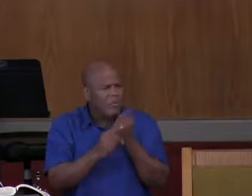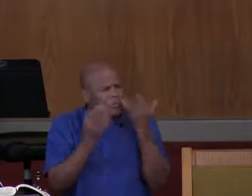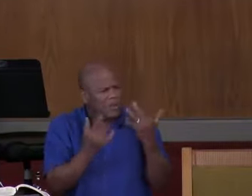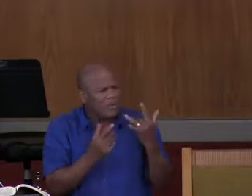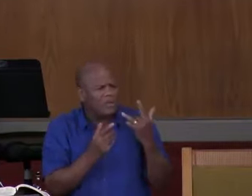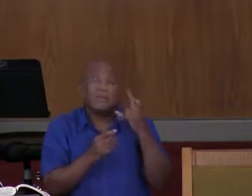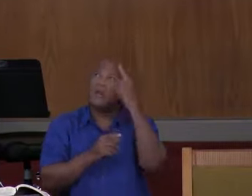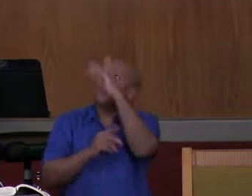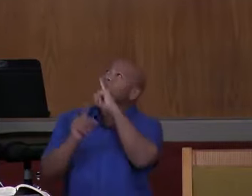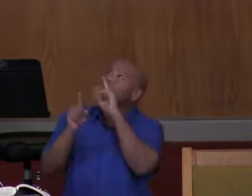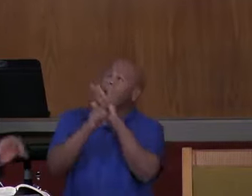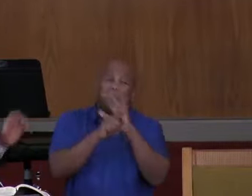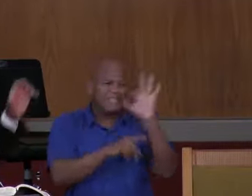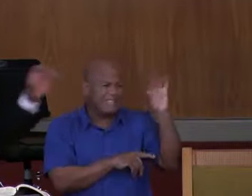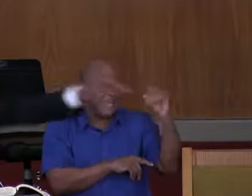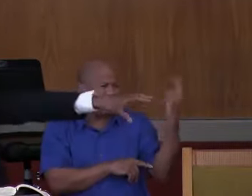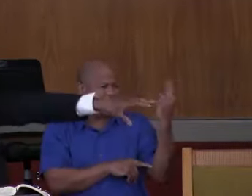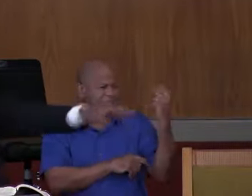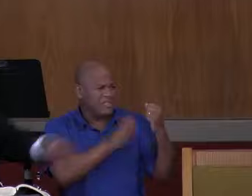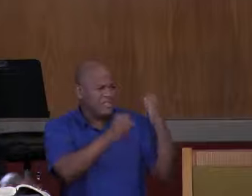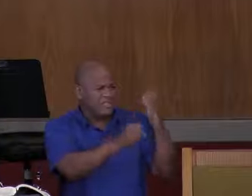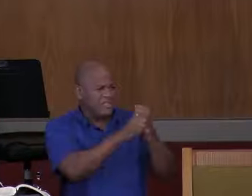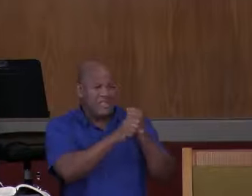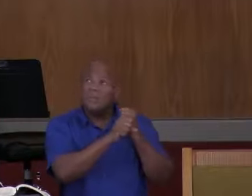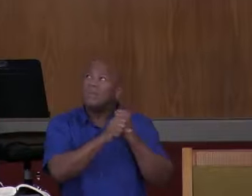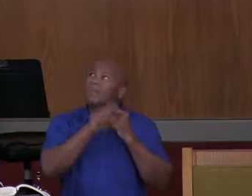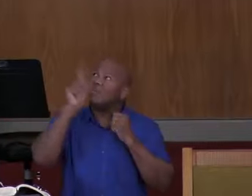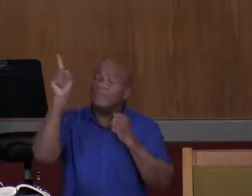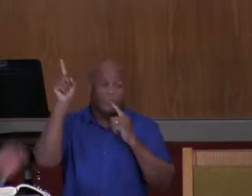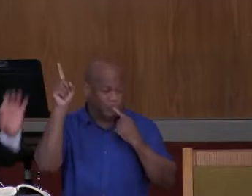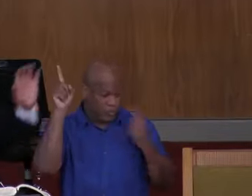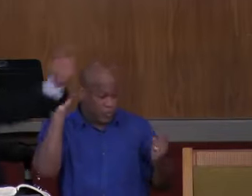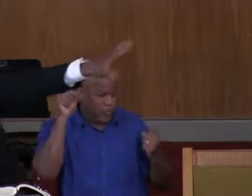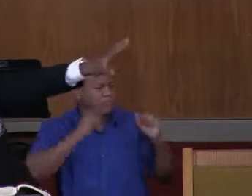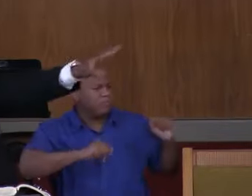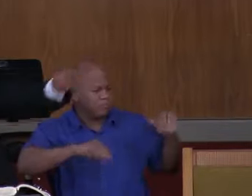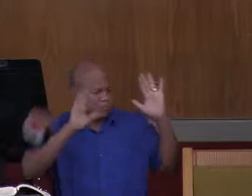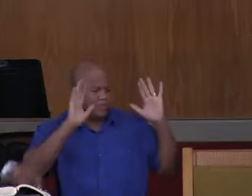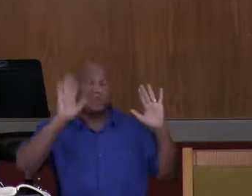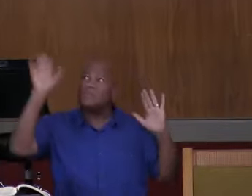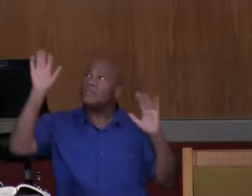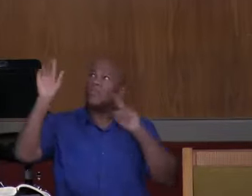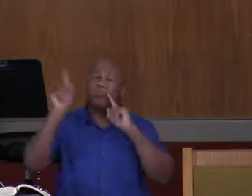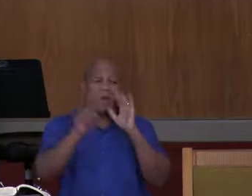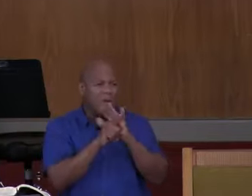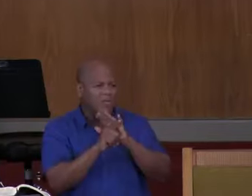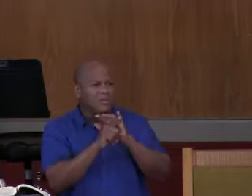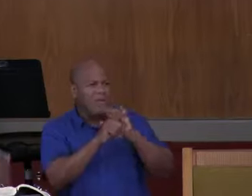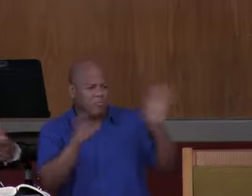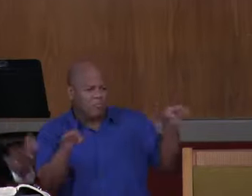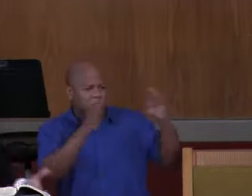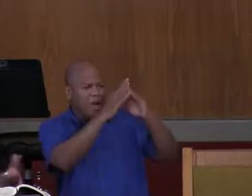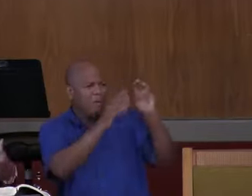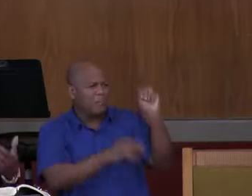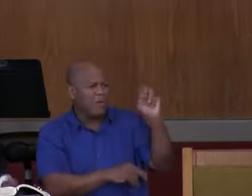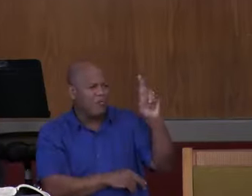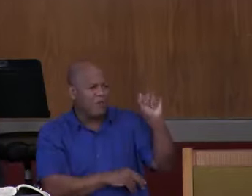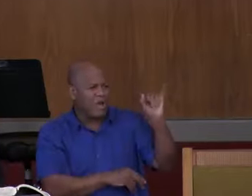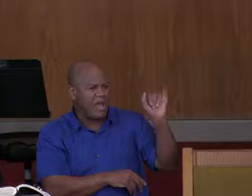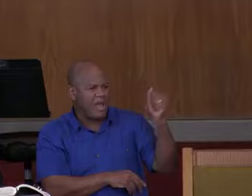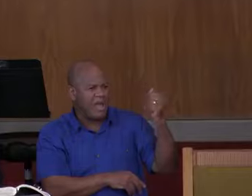of God, was called to sacrifice the promise of God. And he goes up to Mount Moriah and he prepares